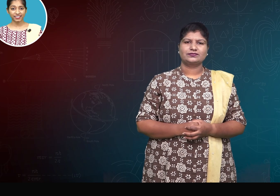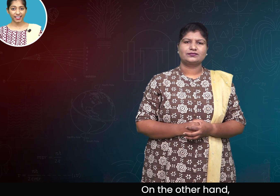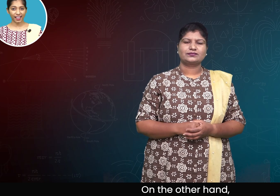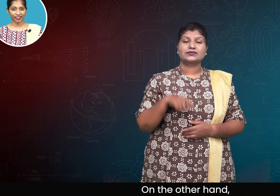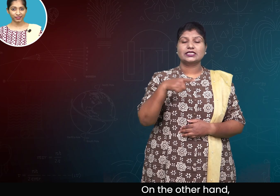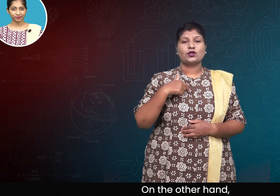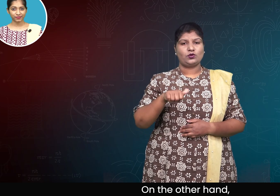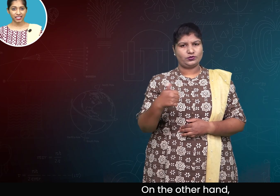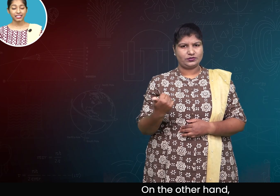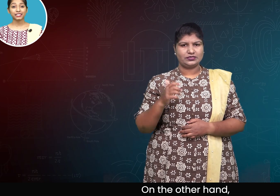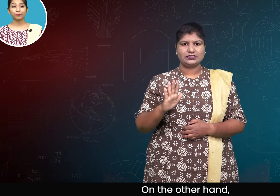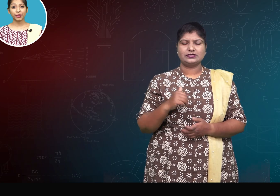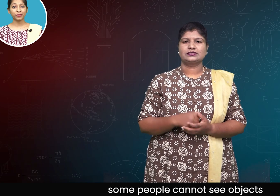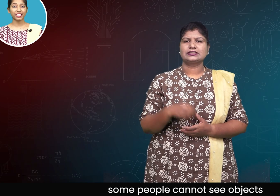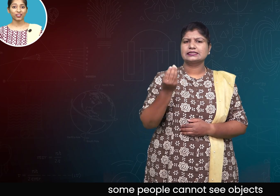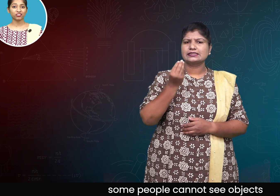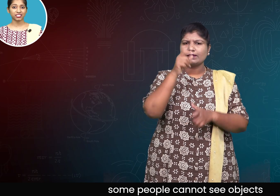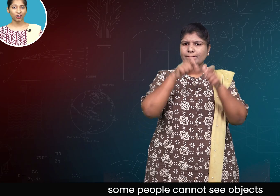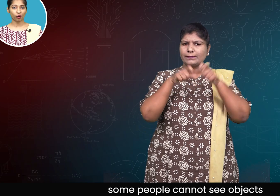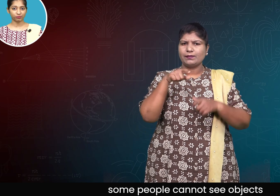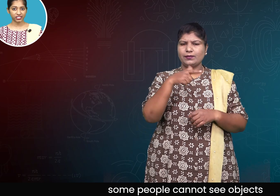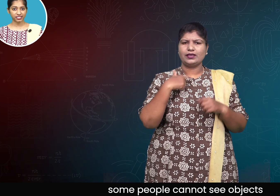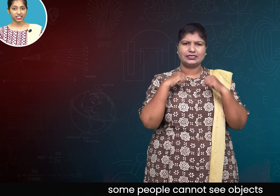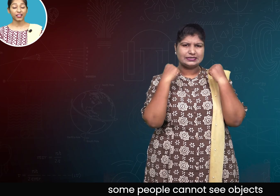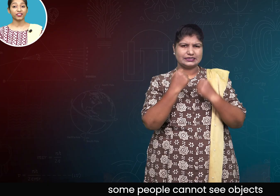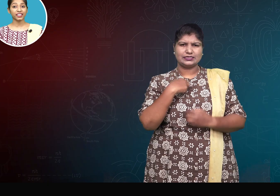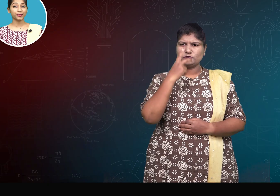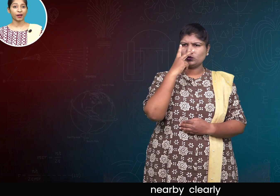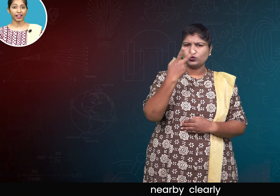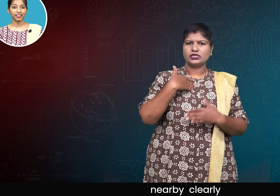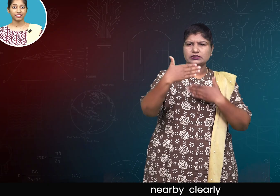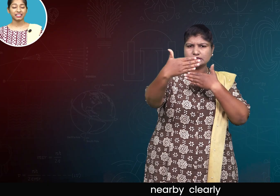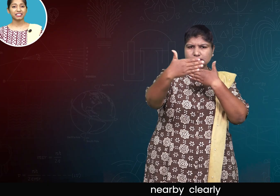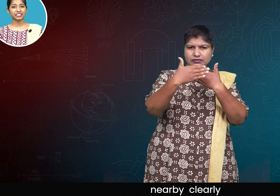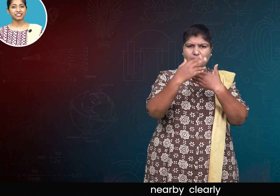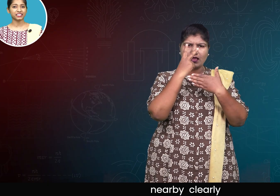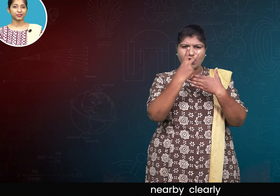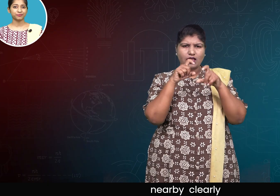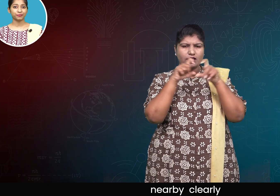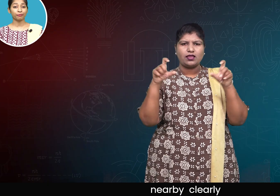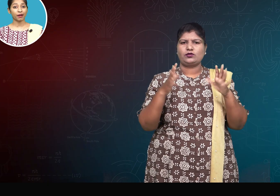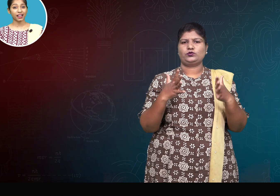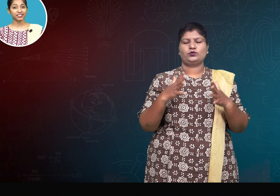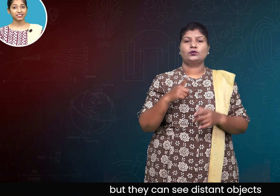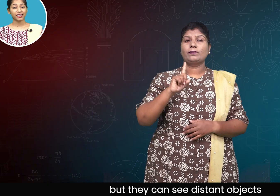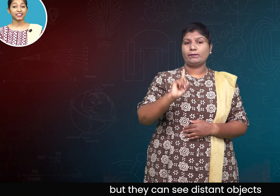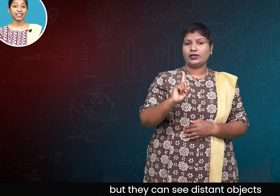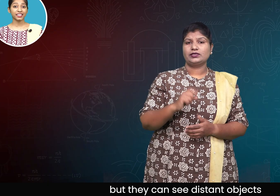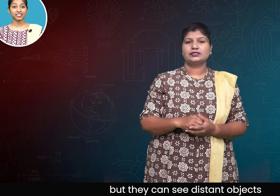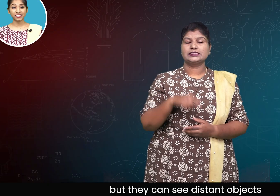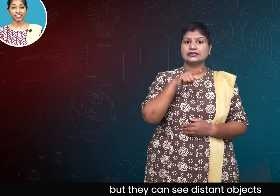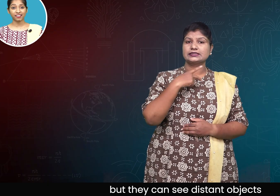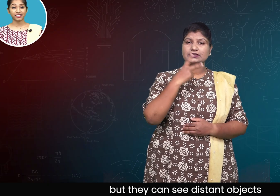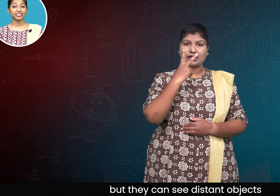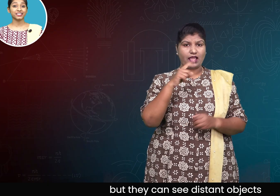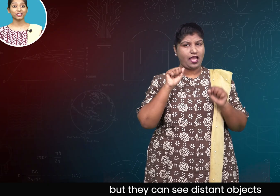On the other hand, some people cannot see objects nearby clearly, but they